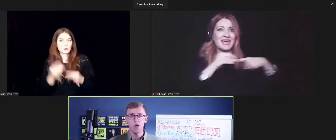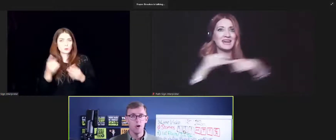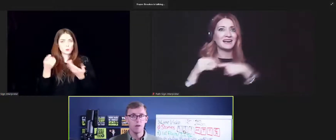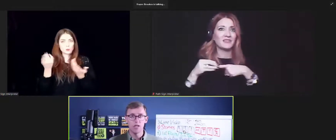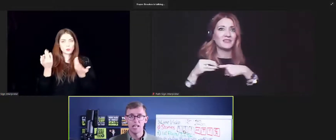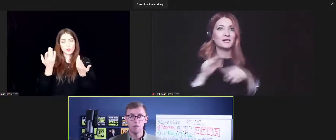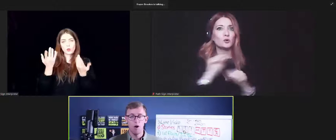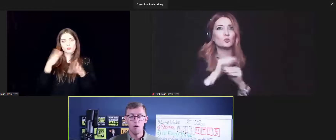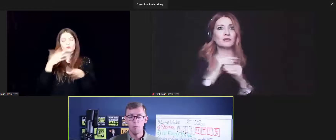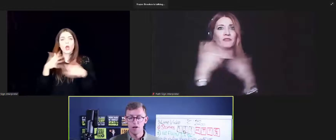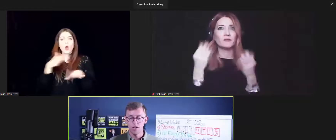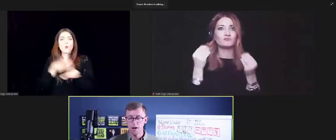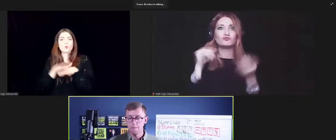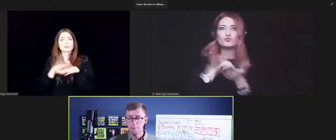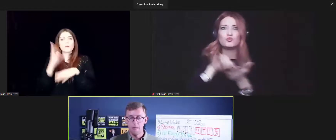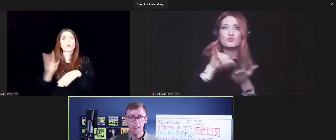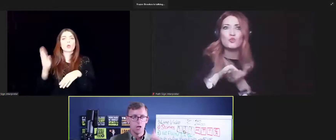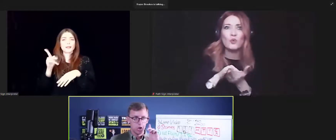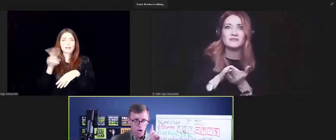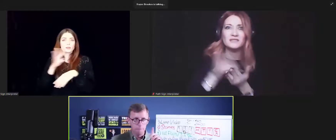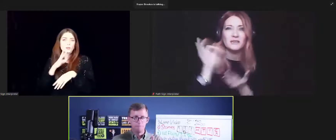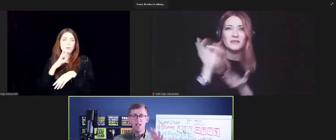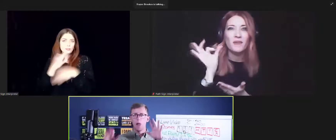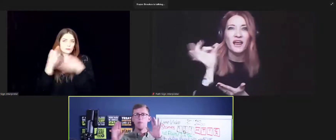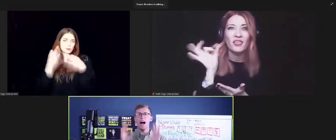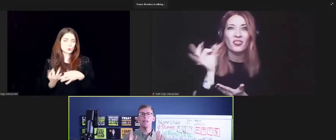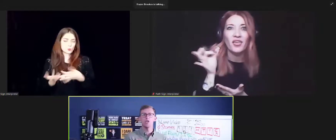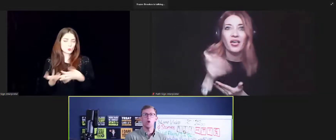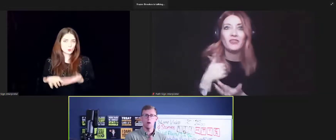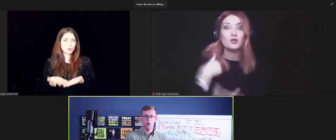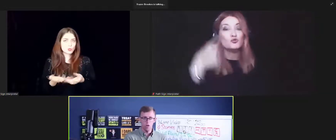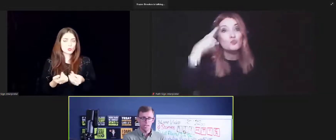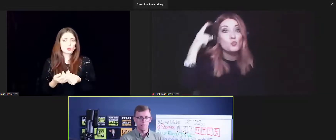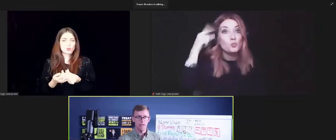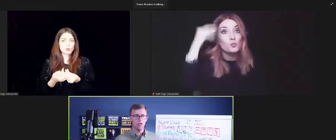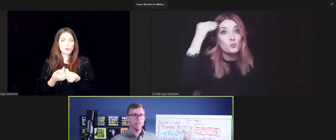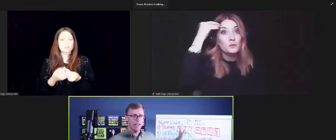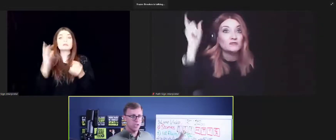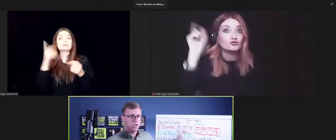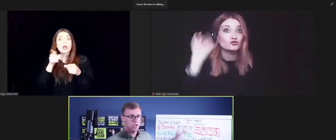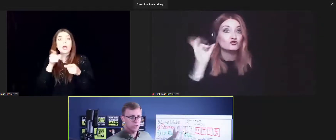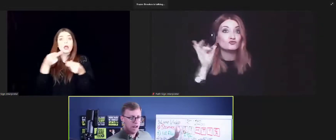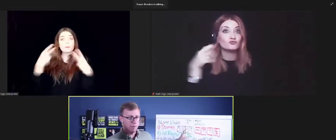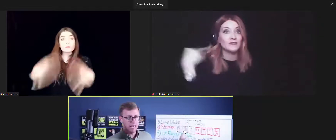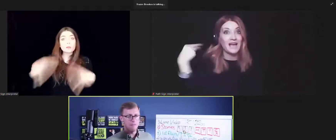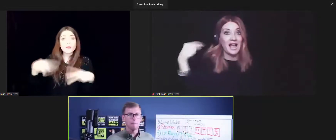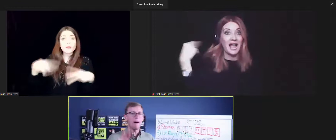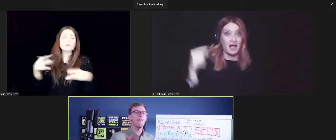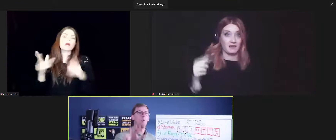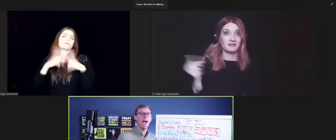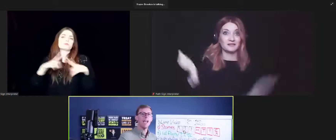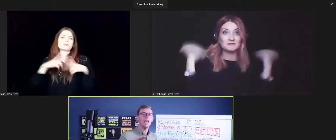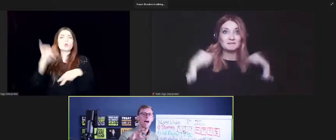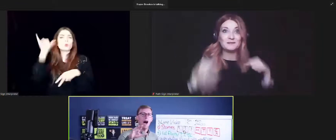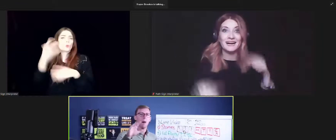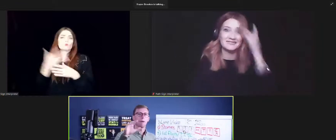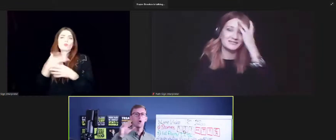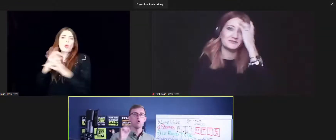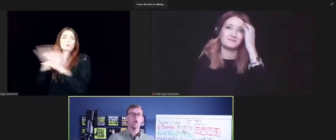to show you exactly what you can do. So now let's talk about content. These are the things that I believe. And by the way,